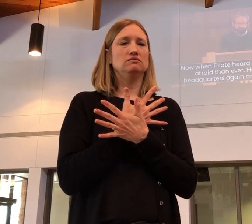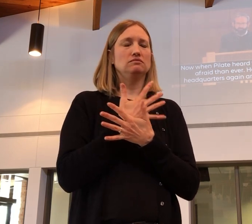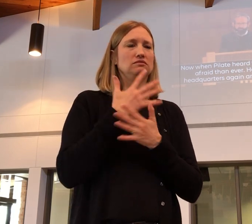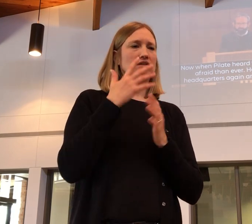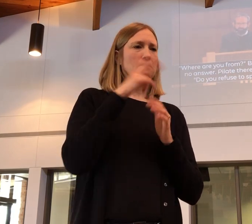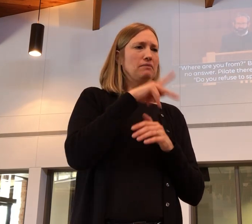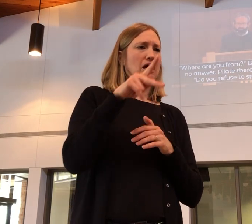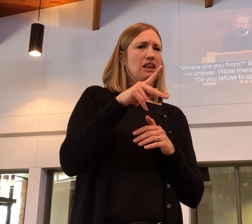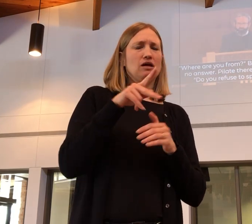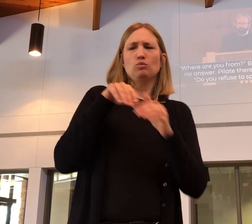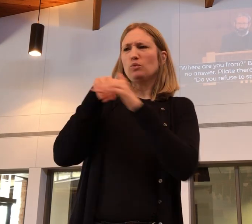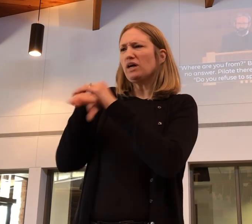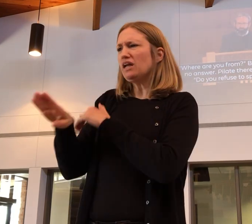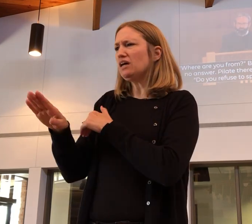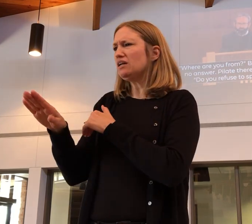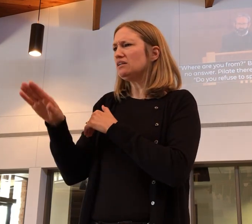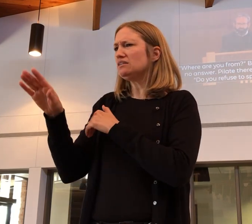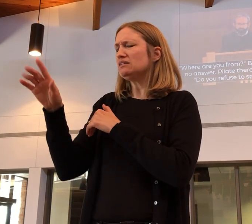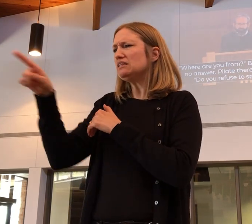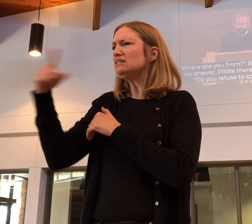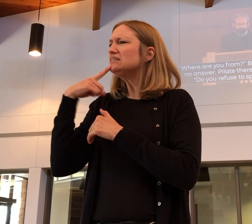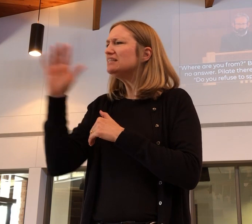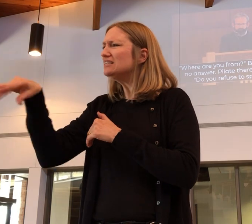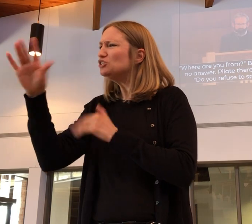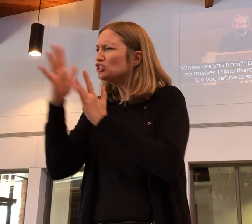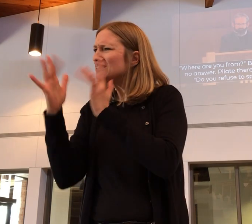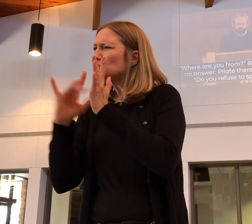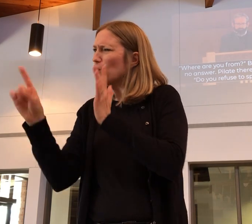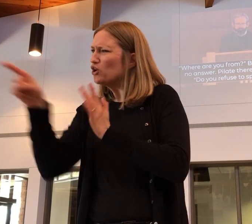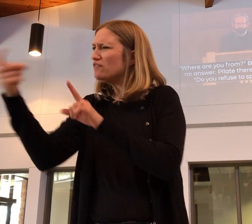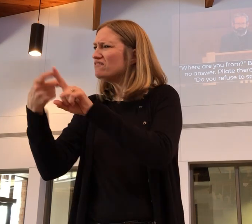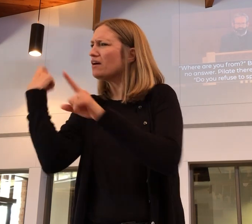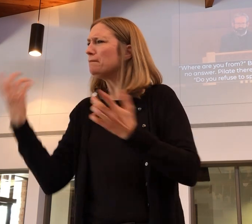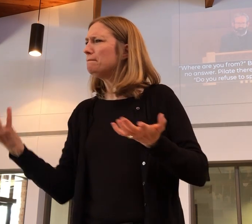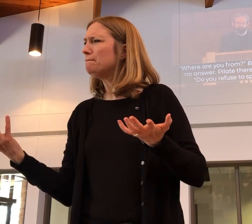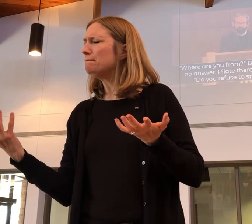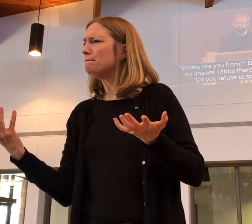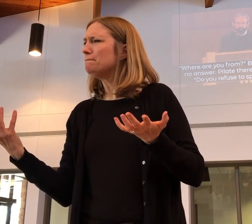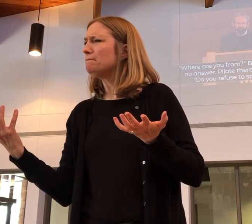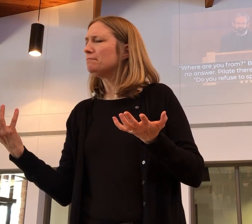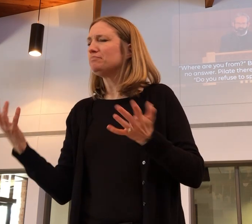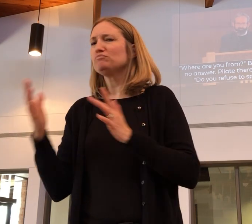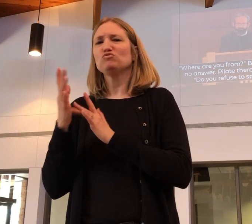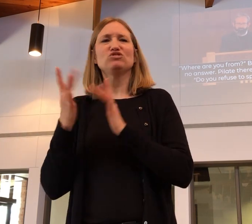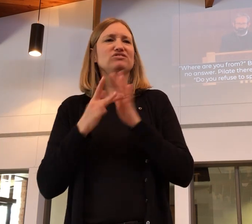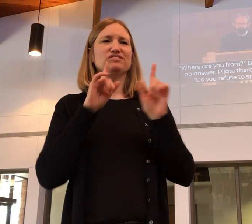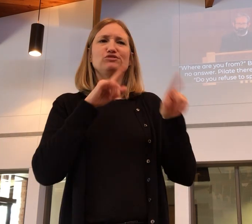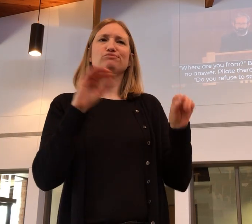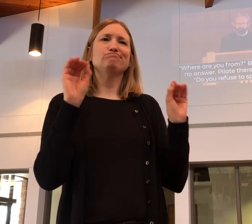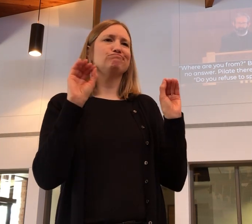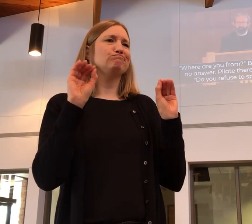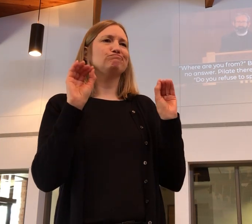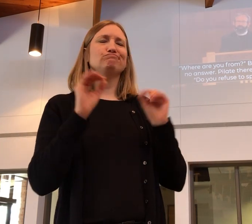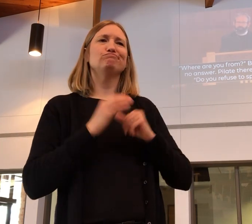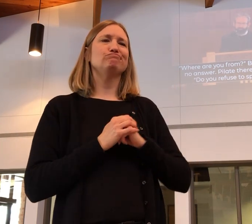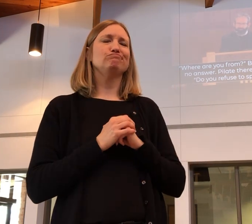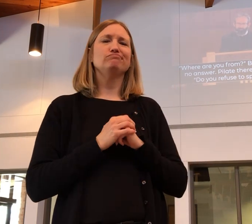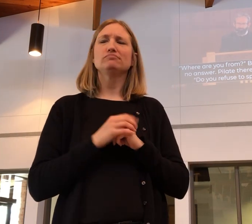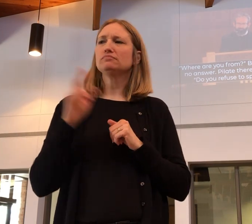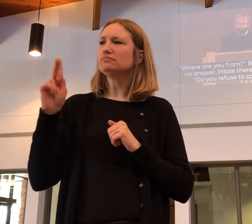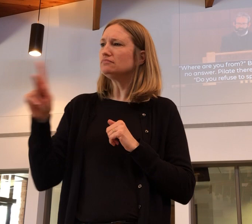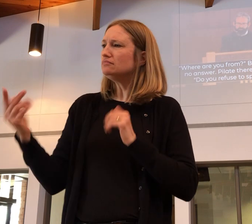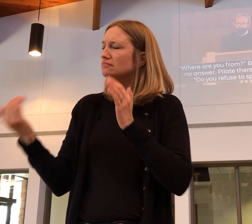again and asked Jesus, "Where are you from?" But Jesus gave him no answer.